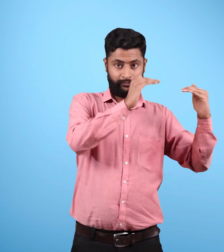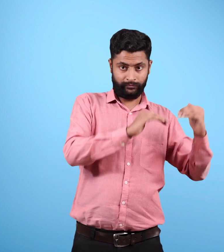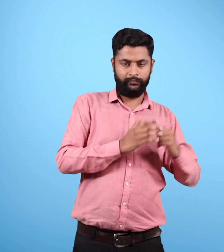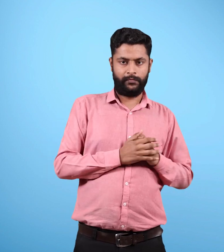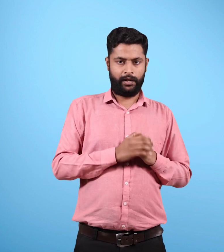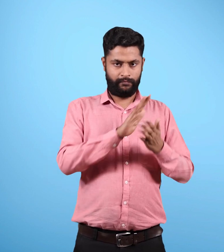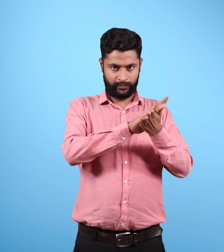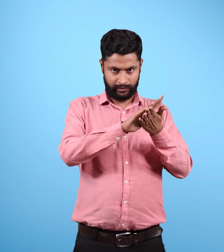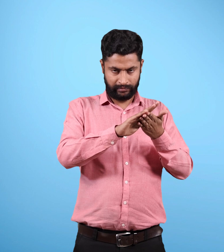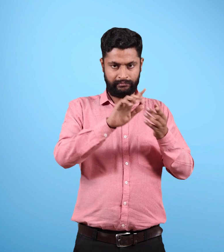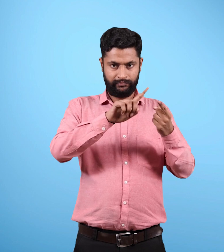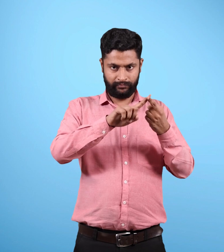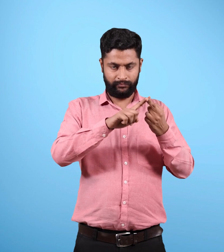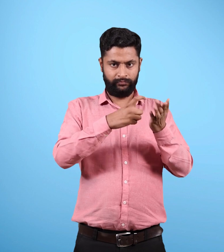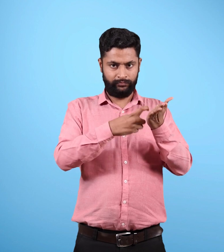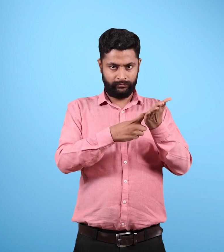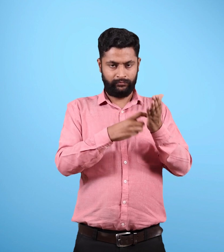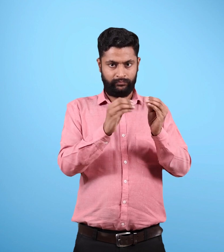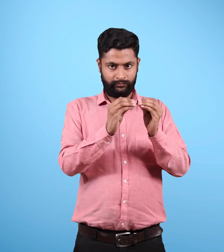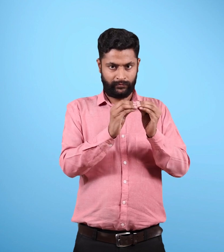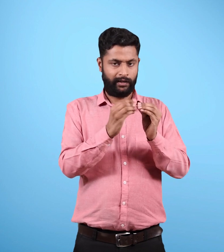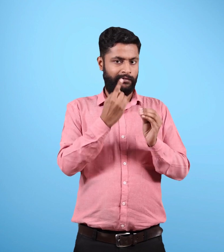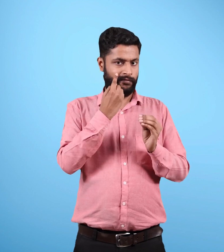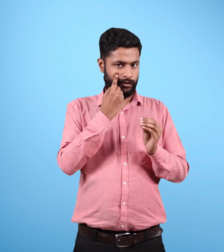Column A. Herbivores.